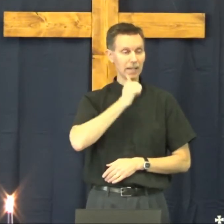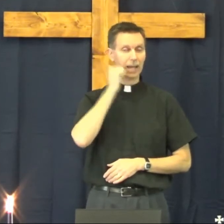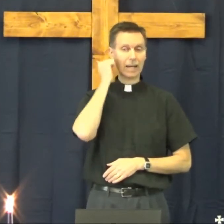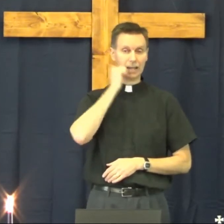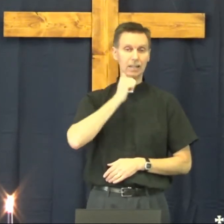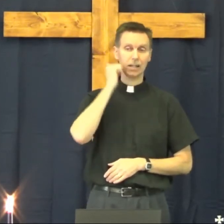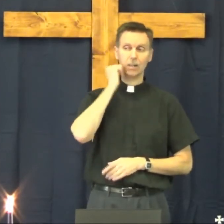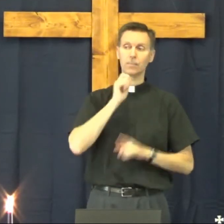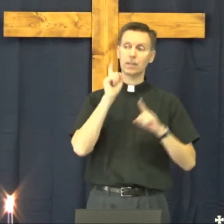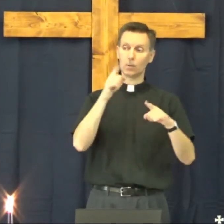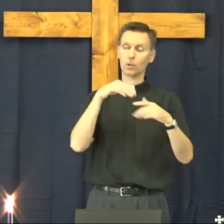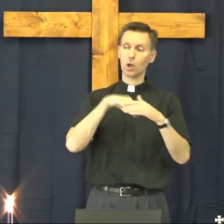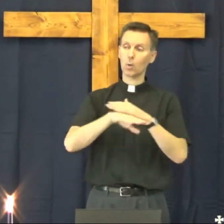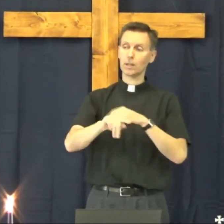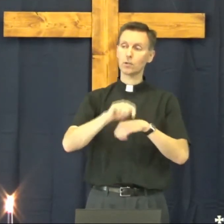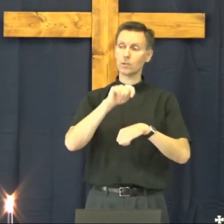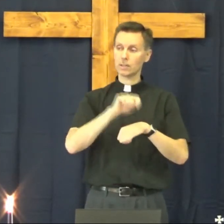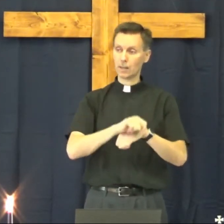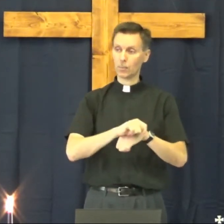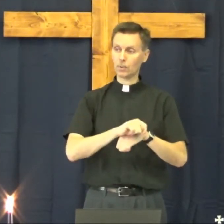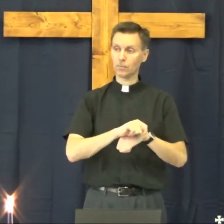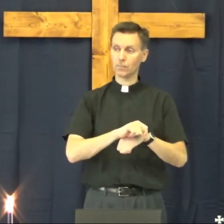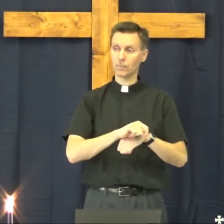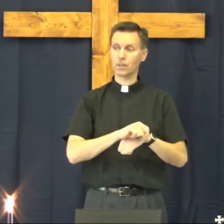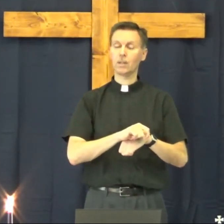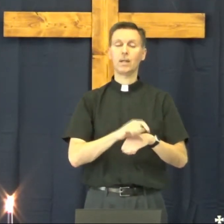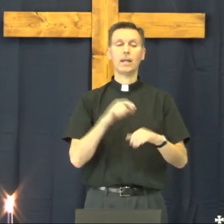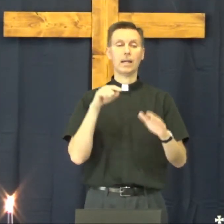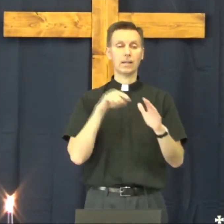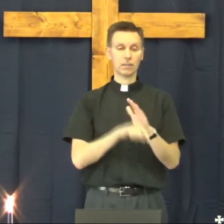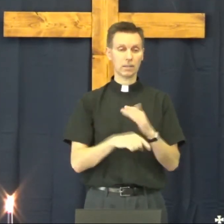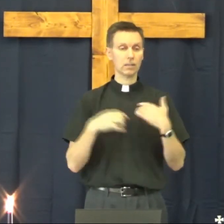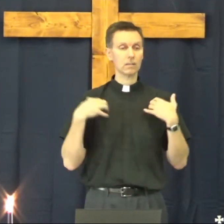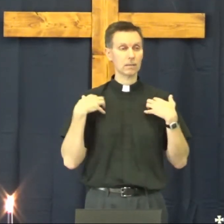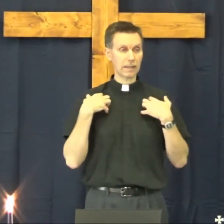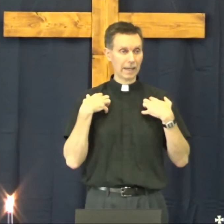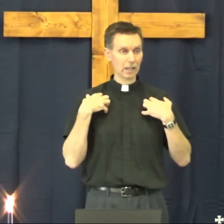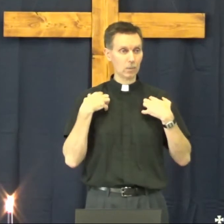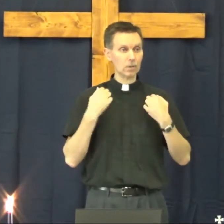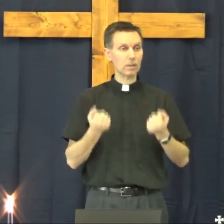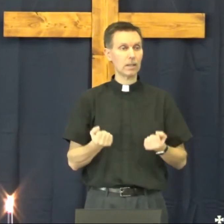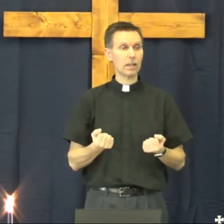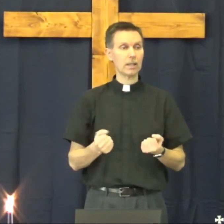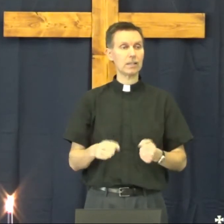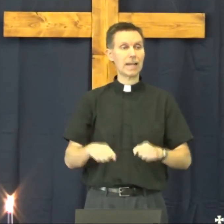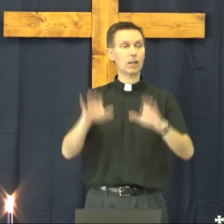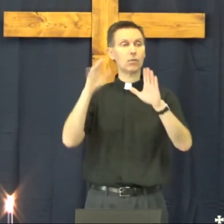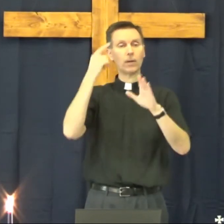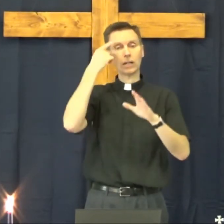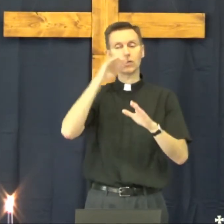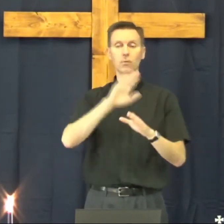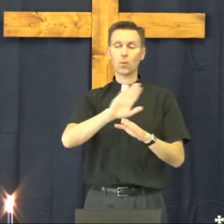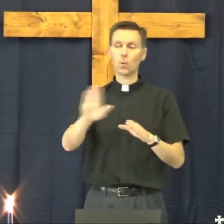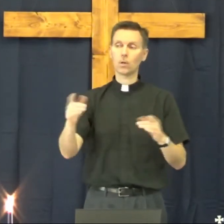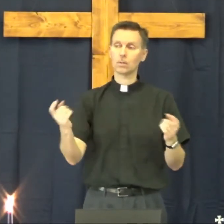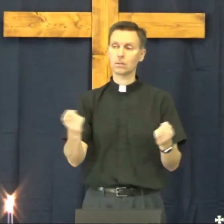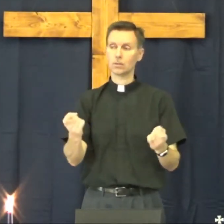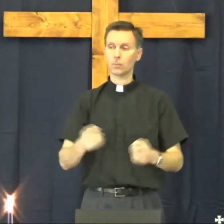day, they would go into the temple and kill the animal and sacrifice for the